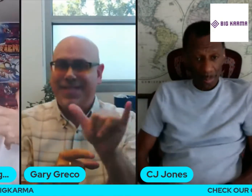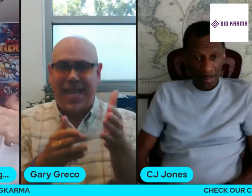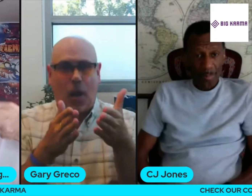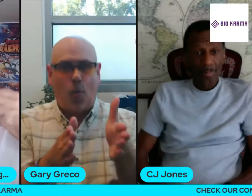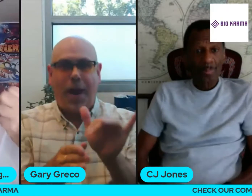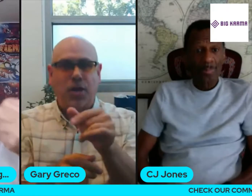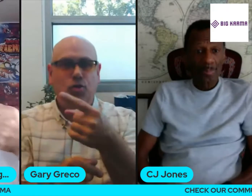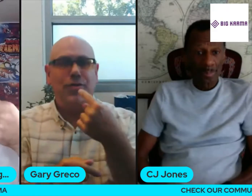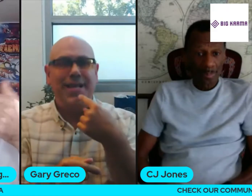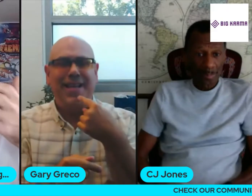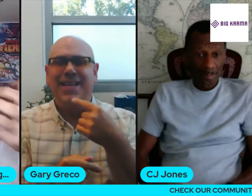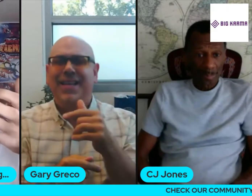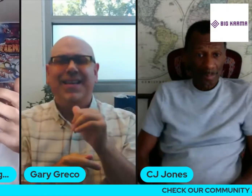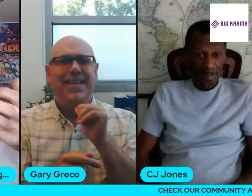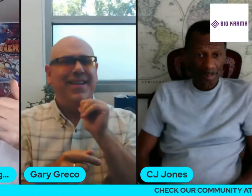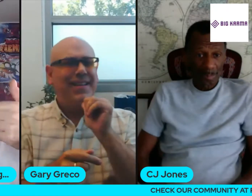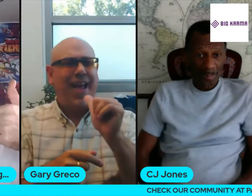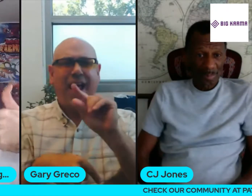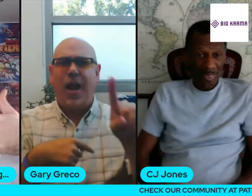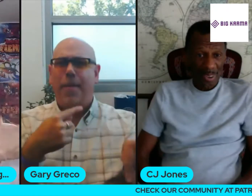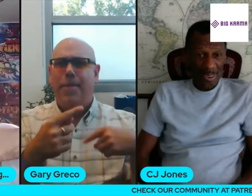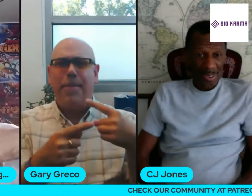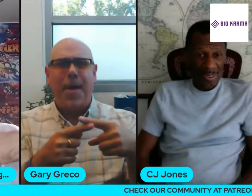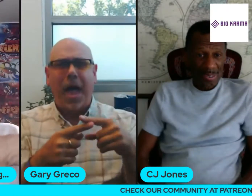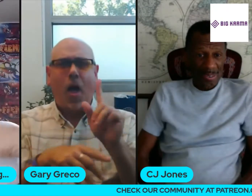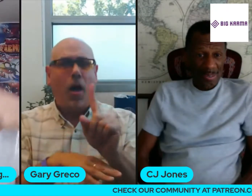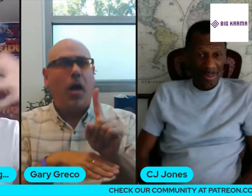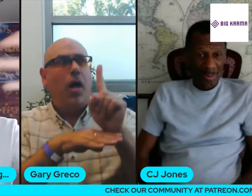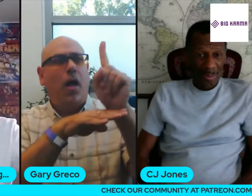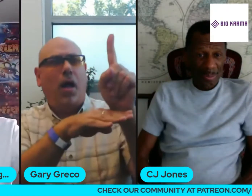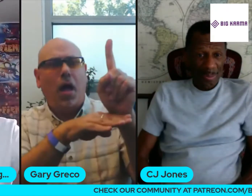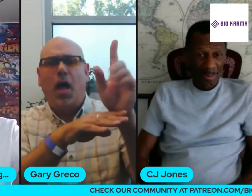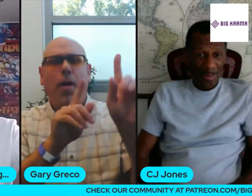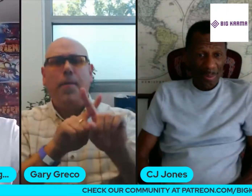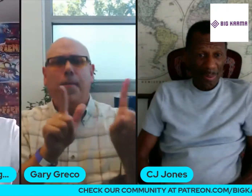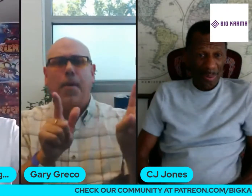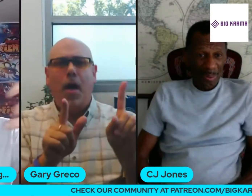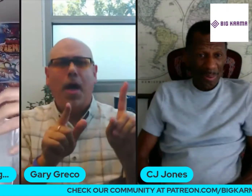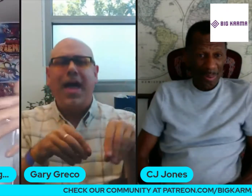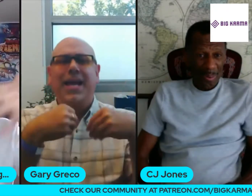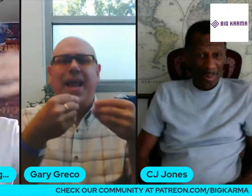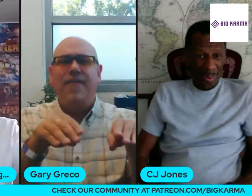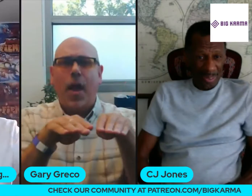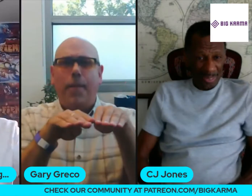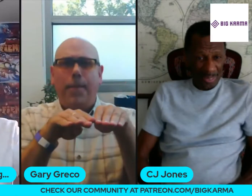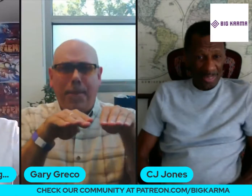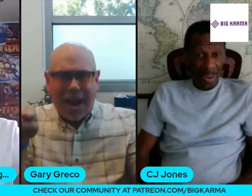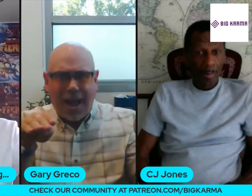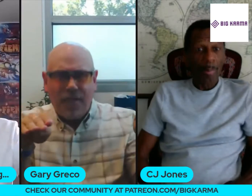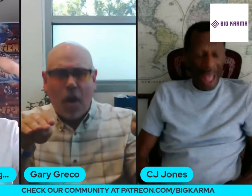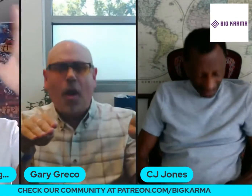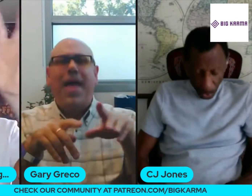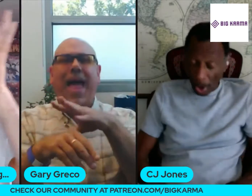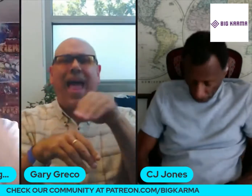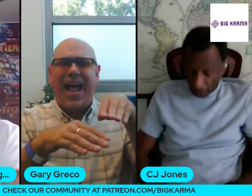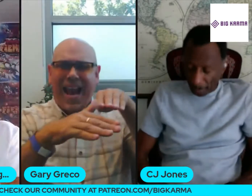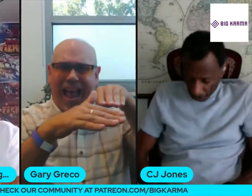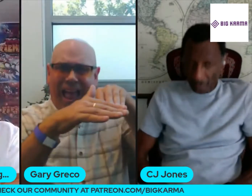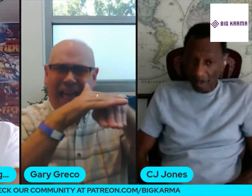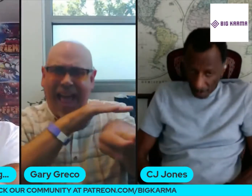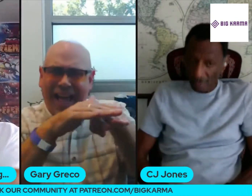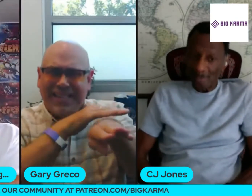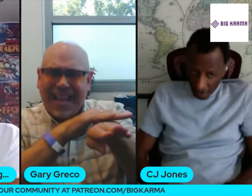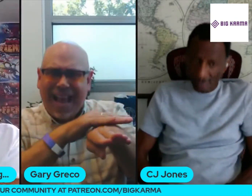It's not about charity or pedestal. It's about giving a platform and access to the